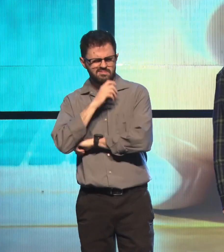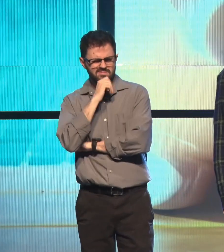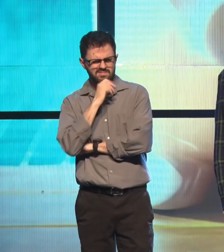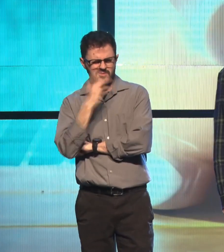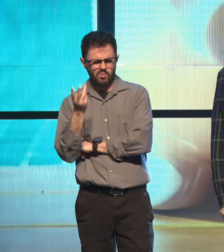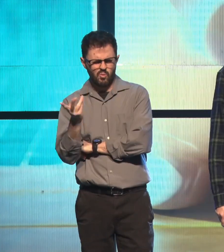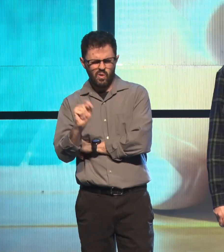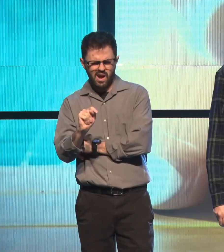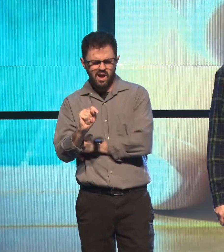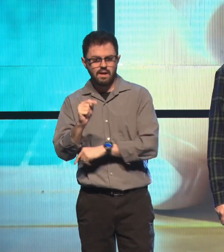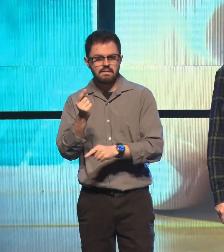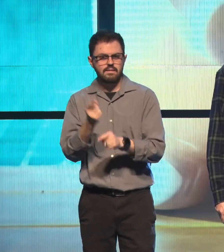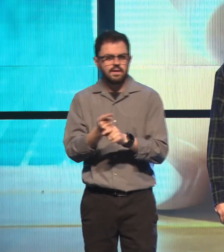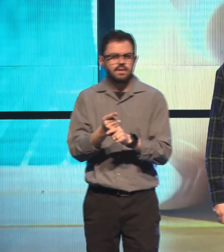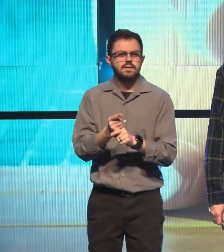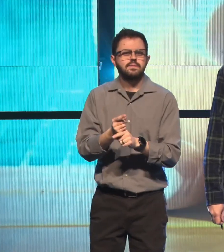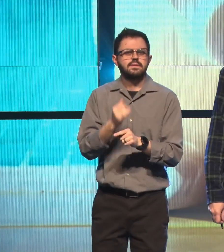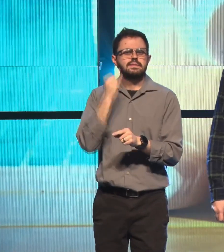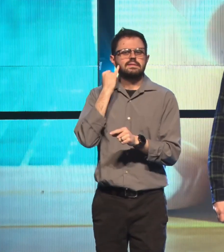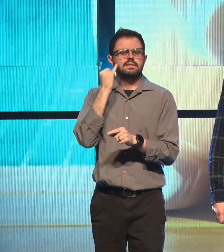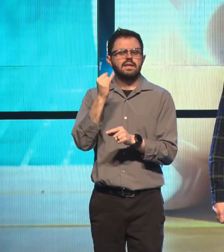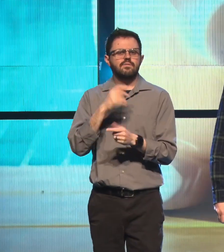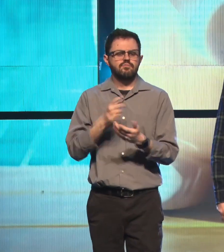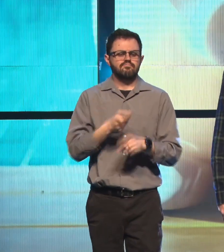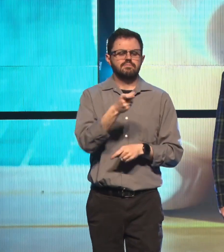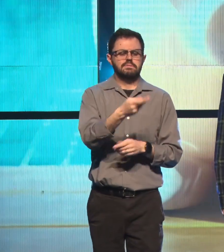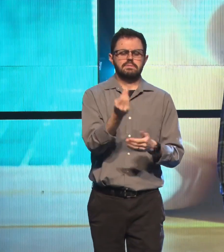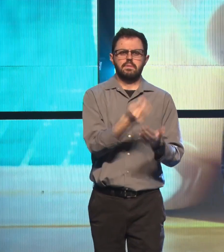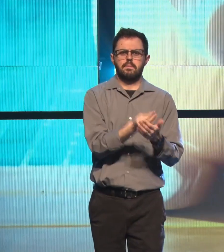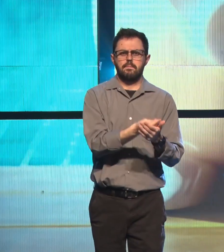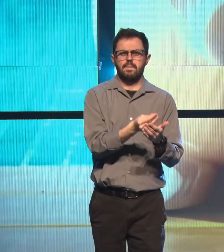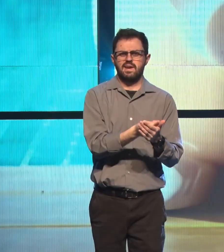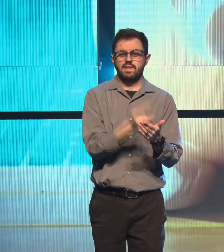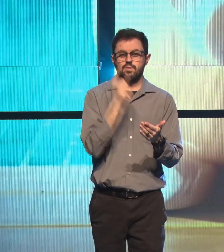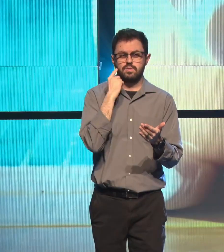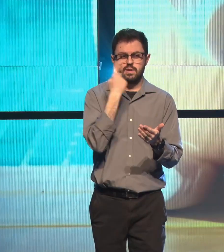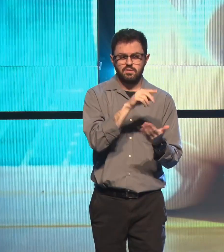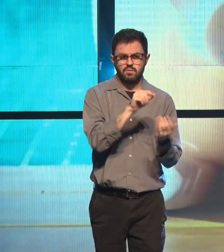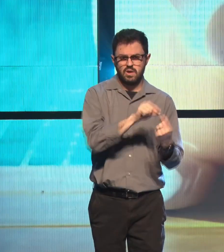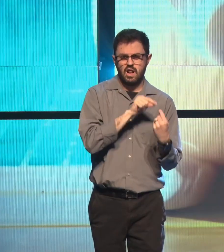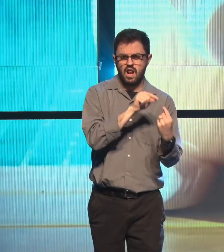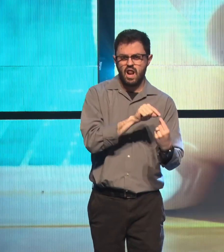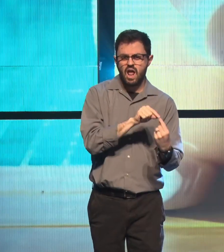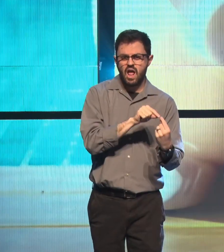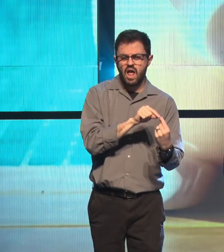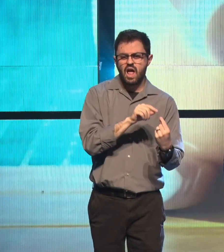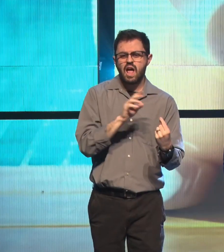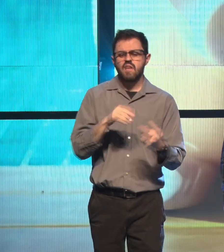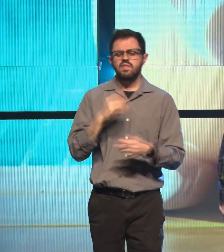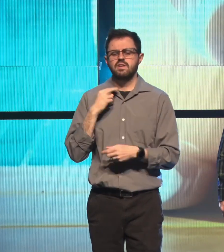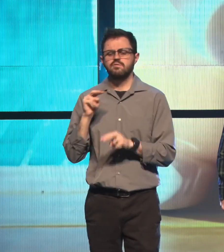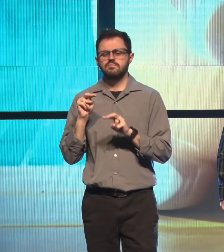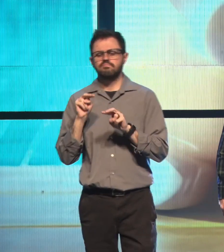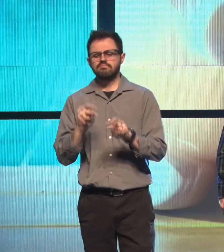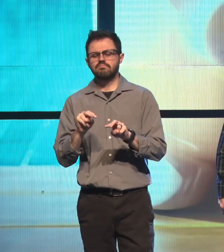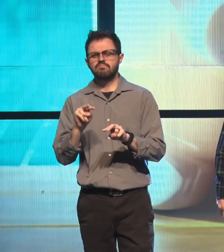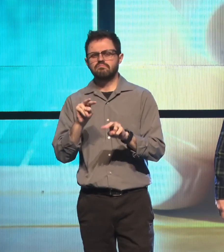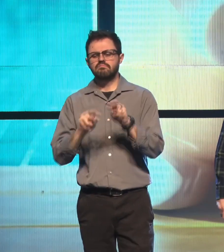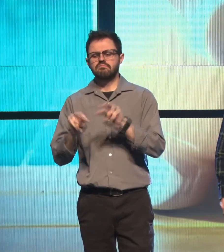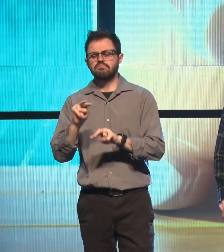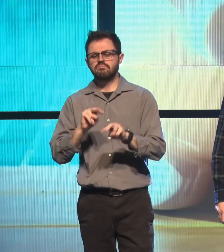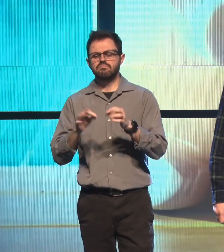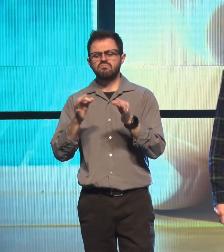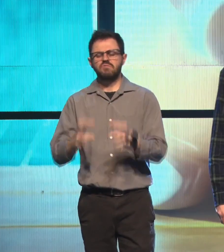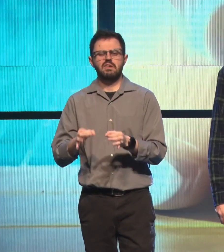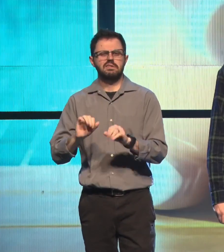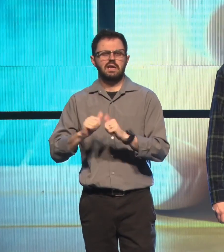Right, because nothing will make you more judgmental than giving somebody money that you think is suffering, and then you will judge how they live their life